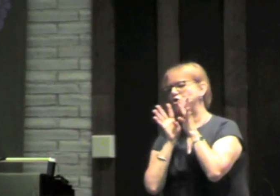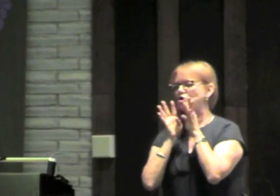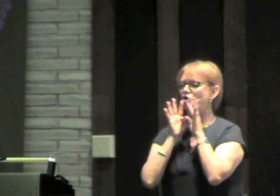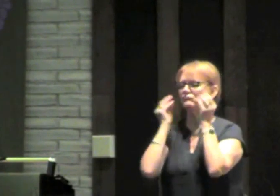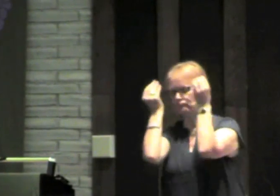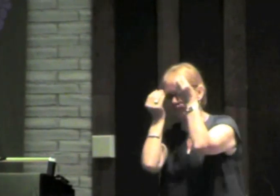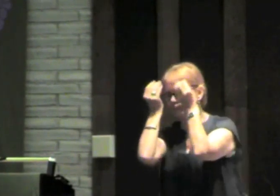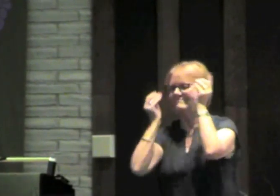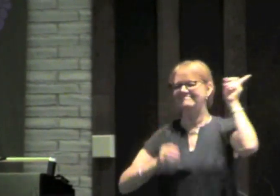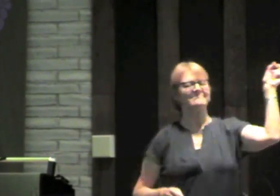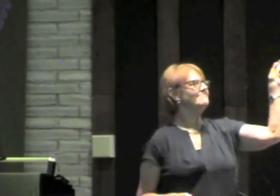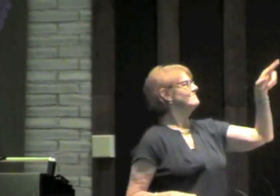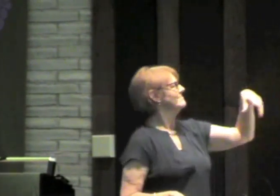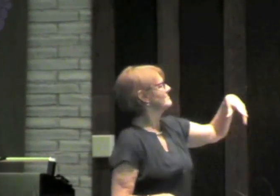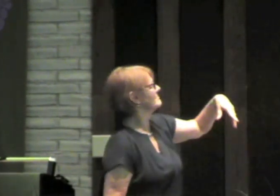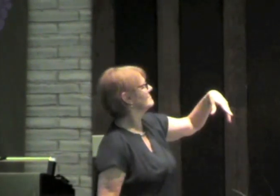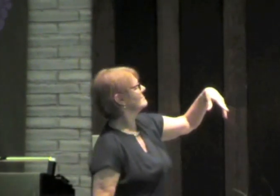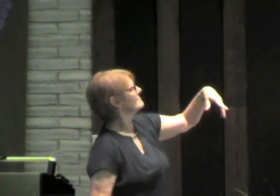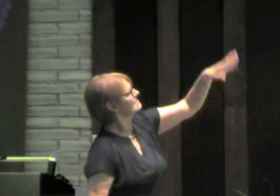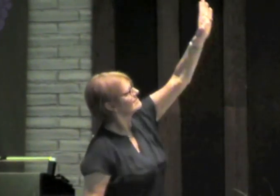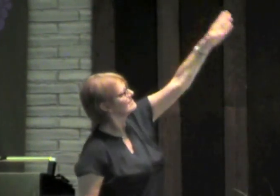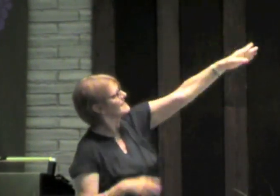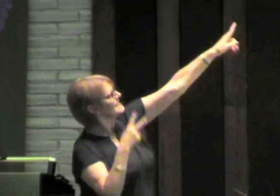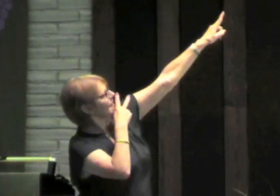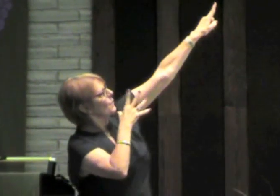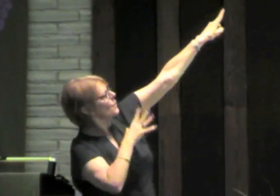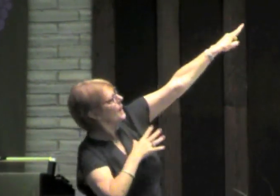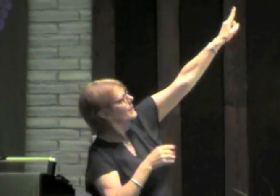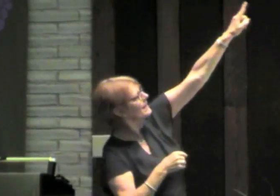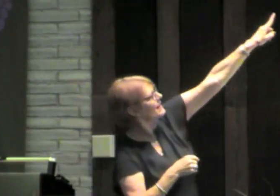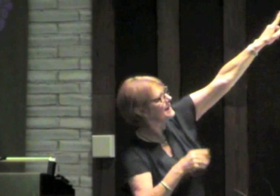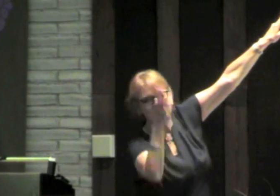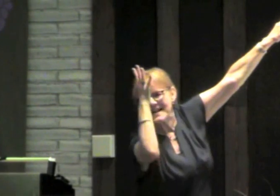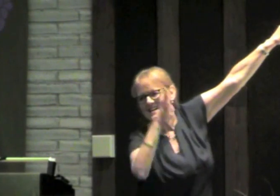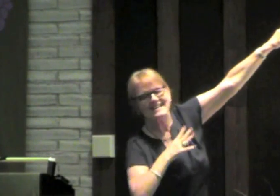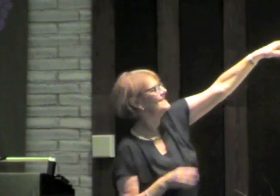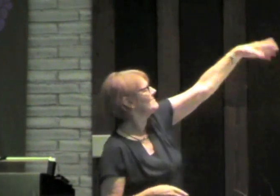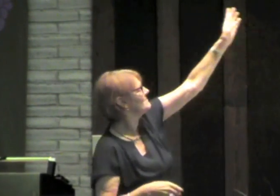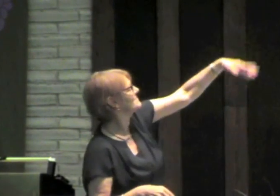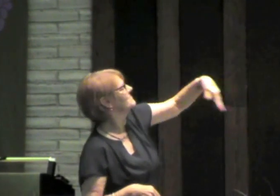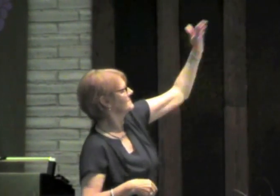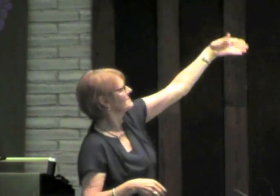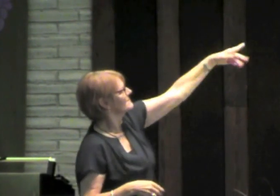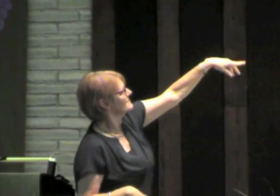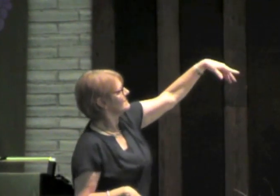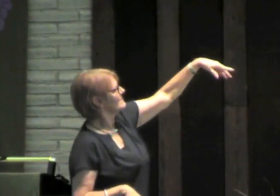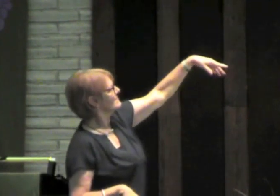Torah and had some conversation and meditation time. So you can see there's the women's area and the men's